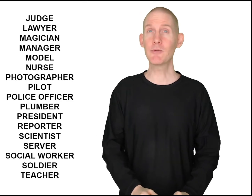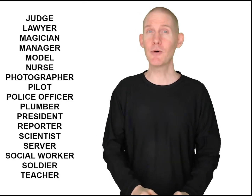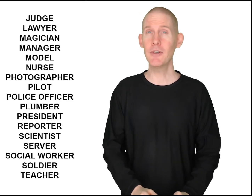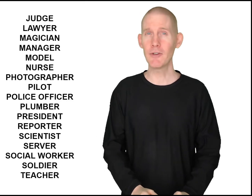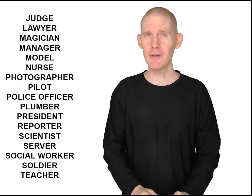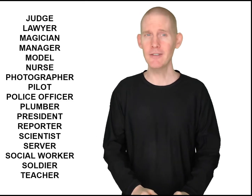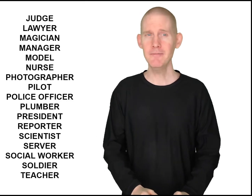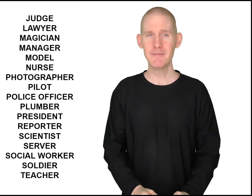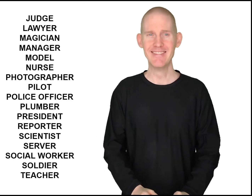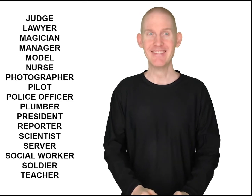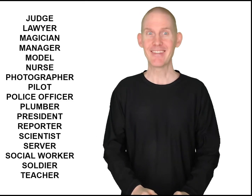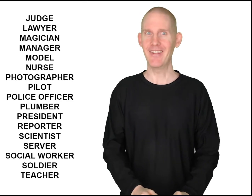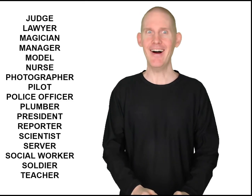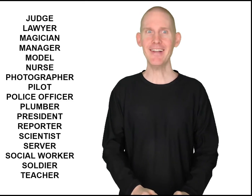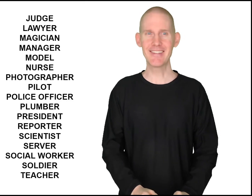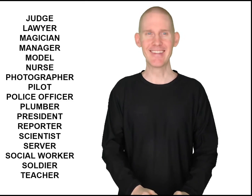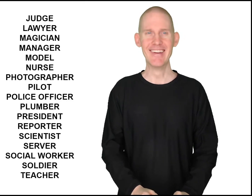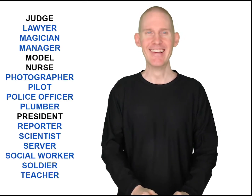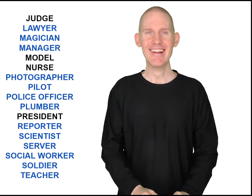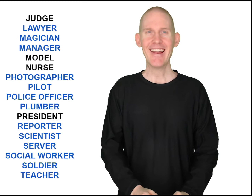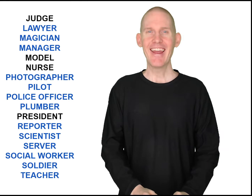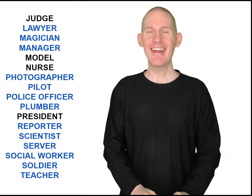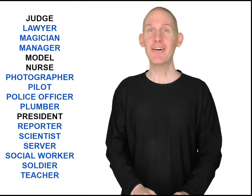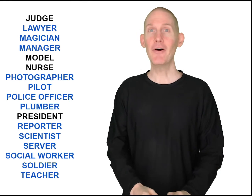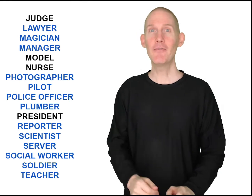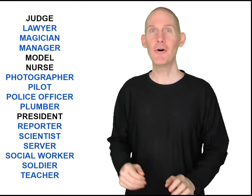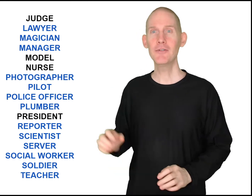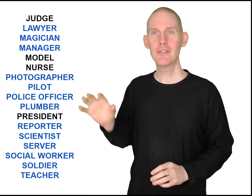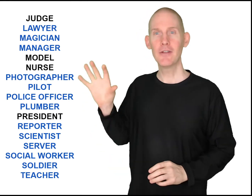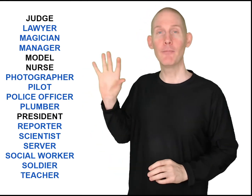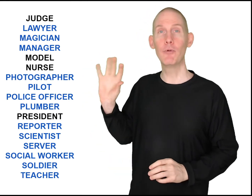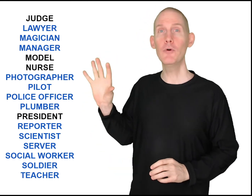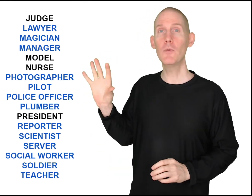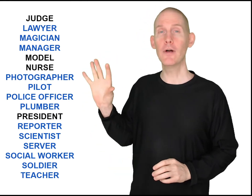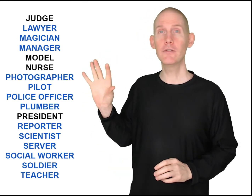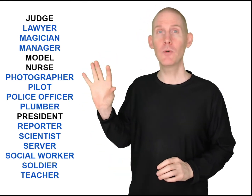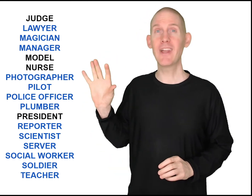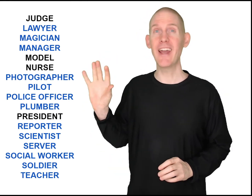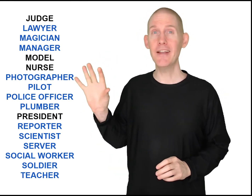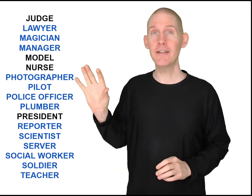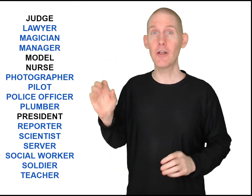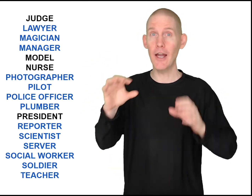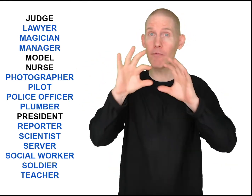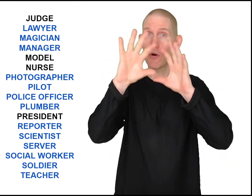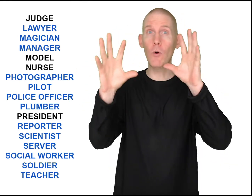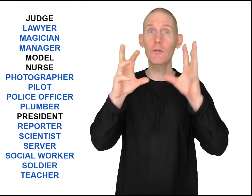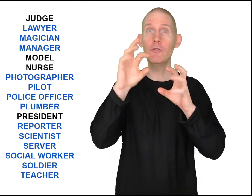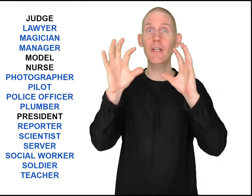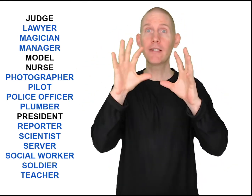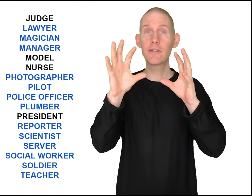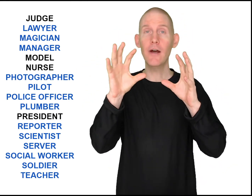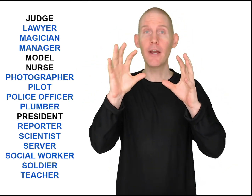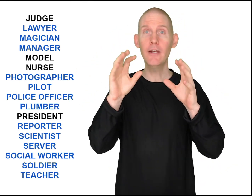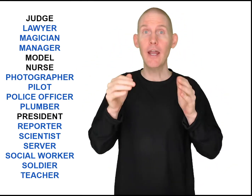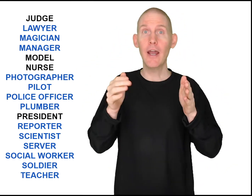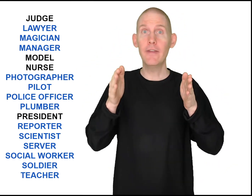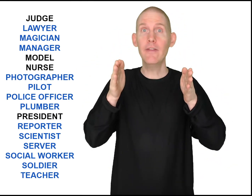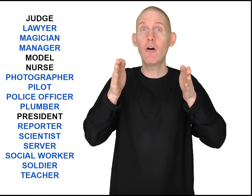going to learn. Lots. And of those, the blue ones will end, they'll have their own unique sign, and then they'll